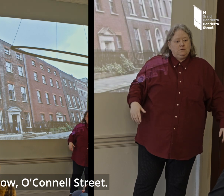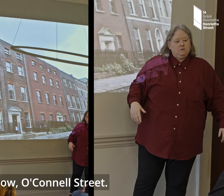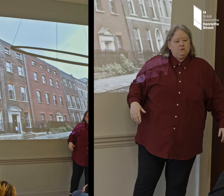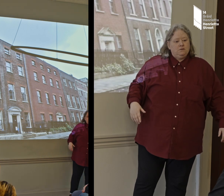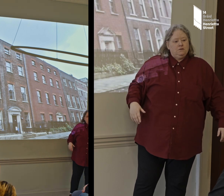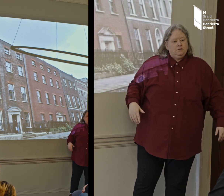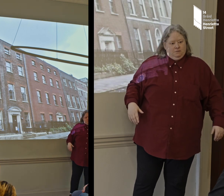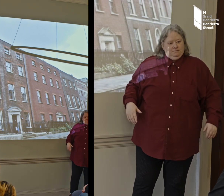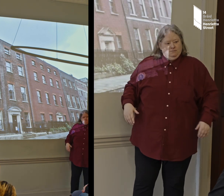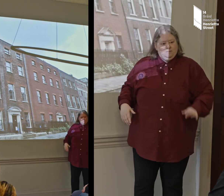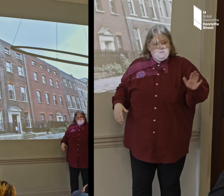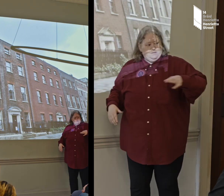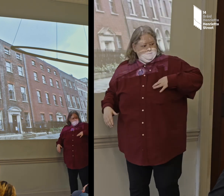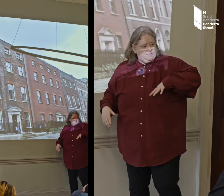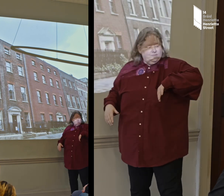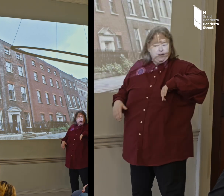O'Connell Street.